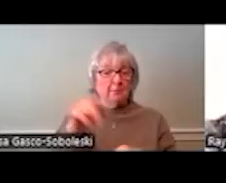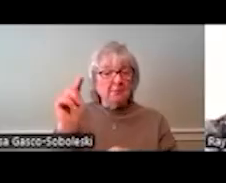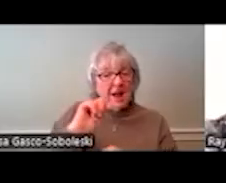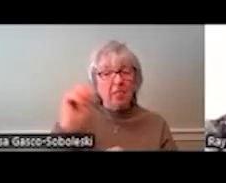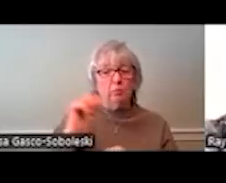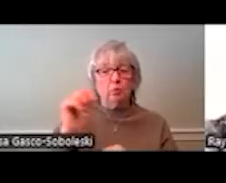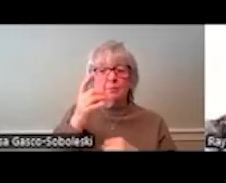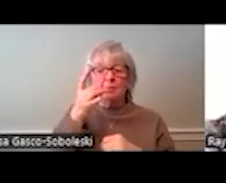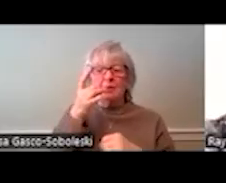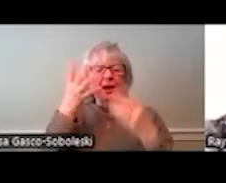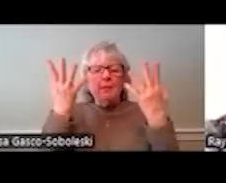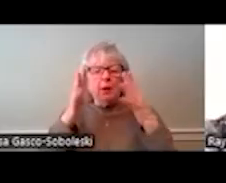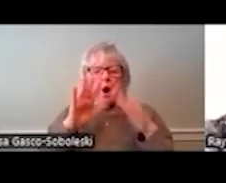are